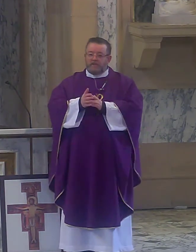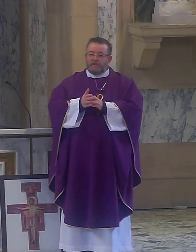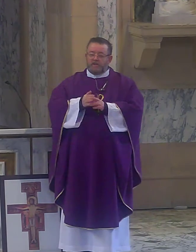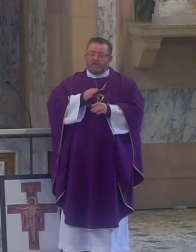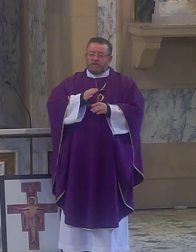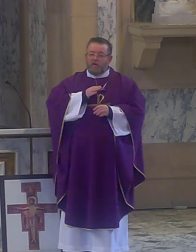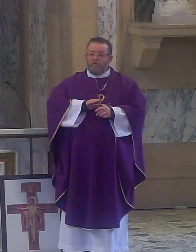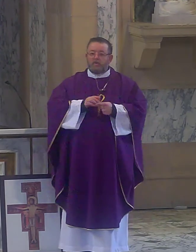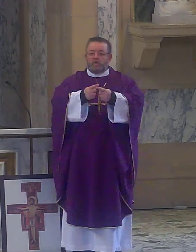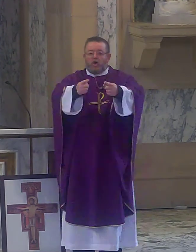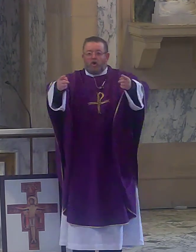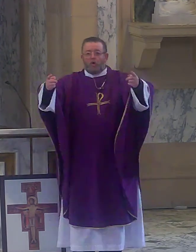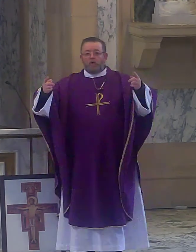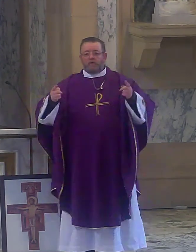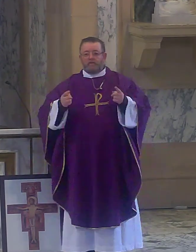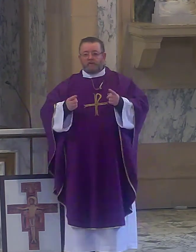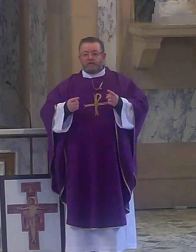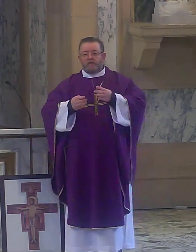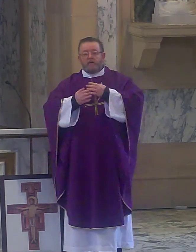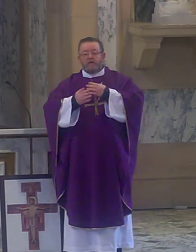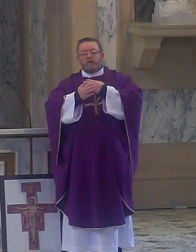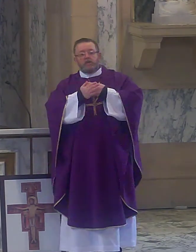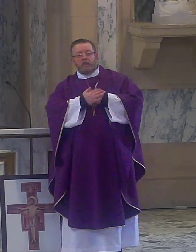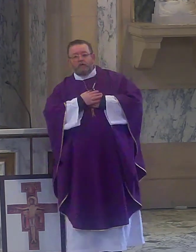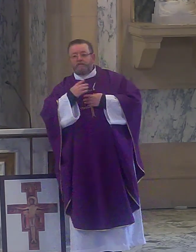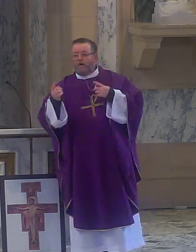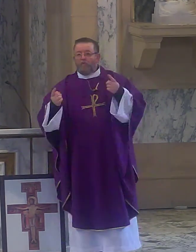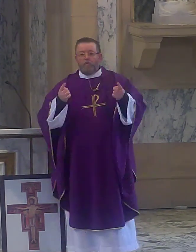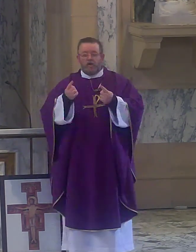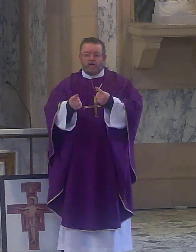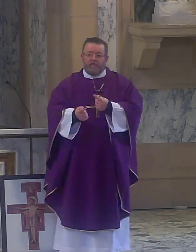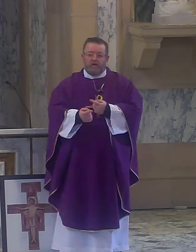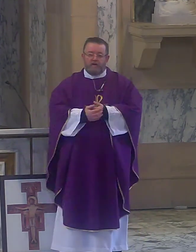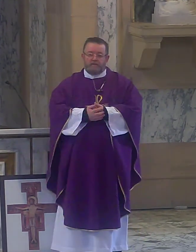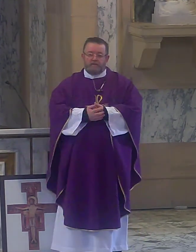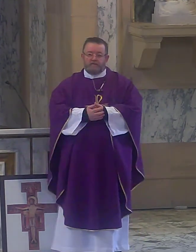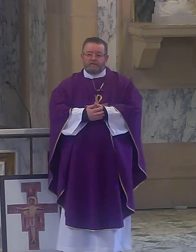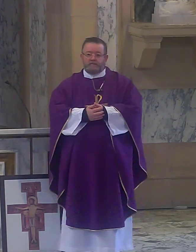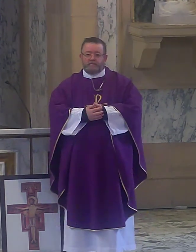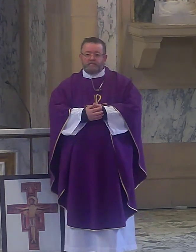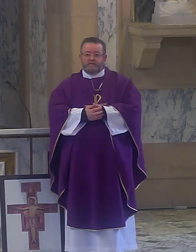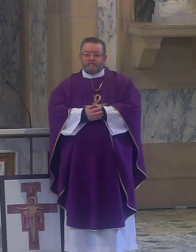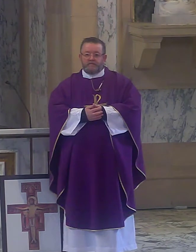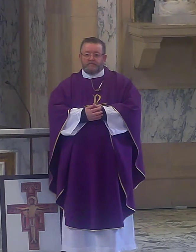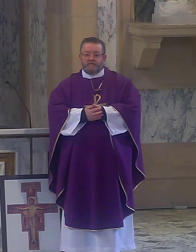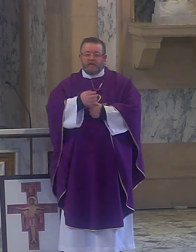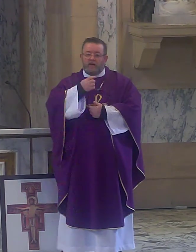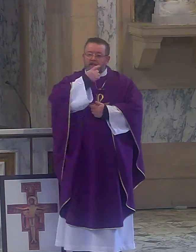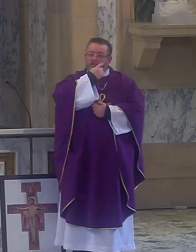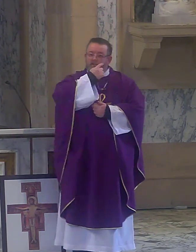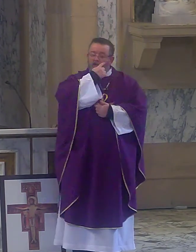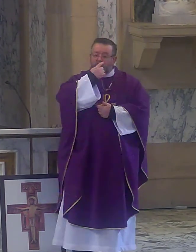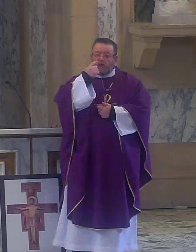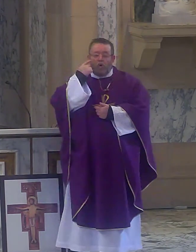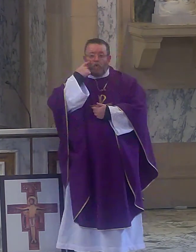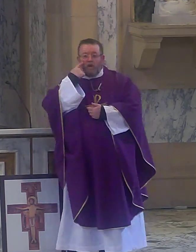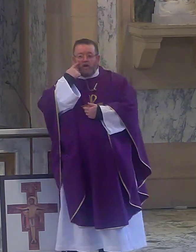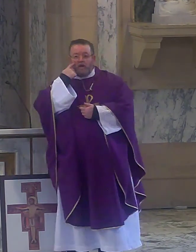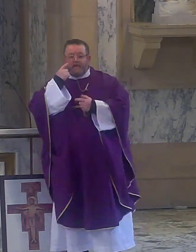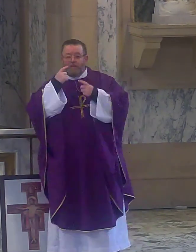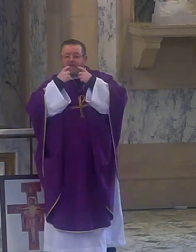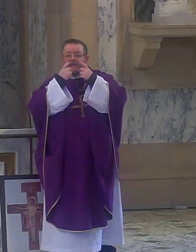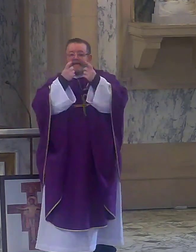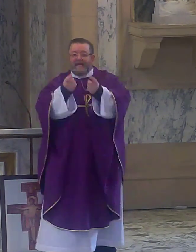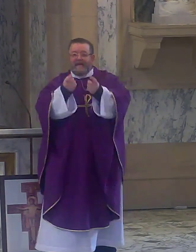jesus wants all of us to love one another and to show